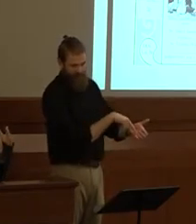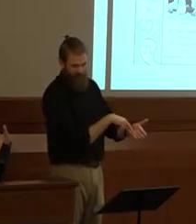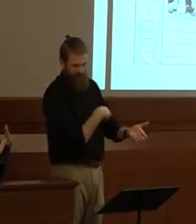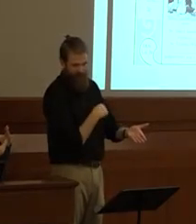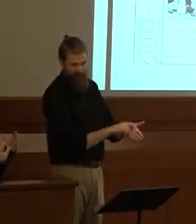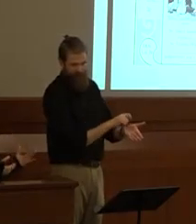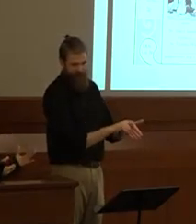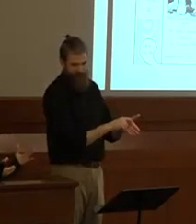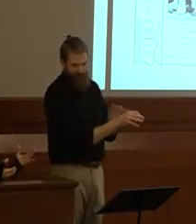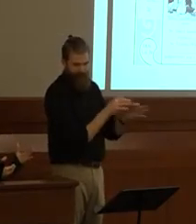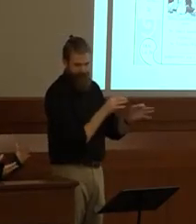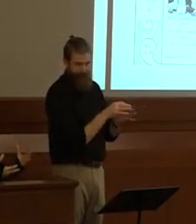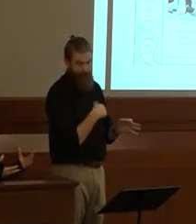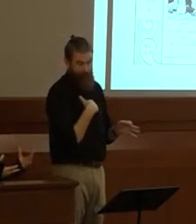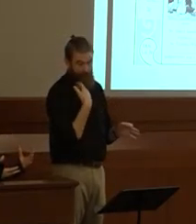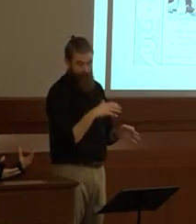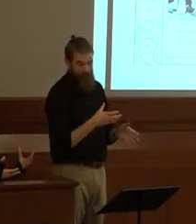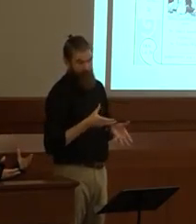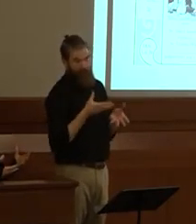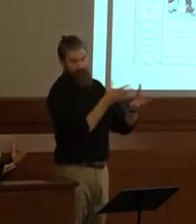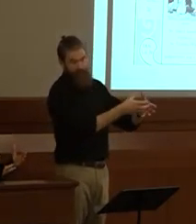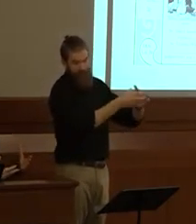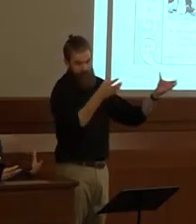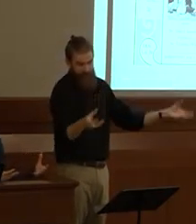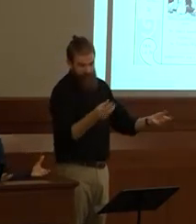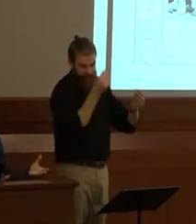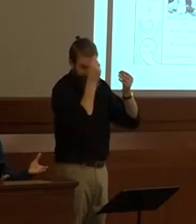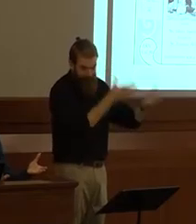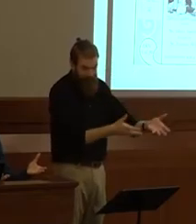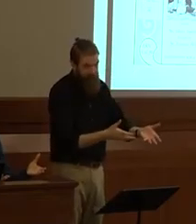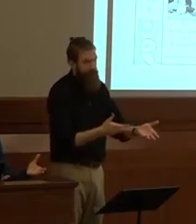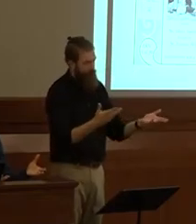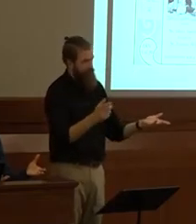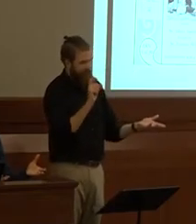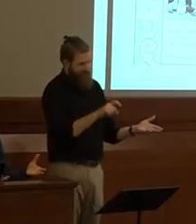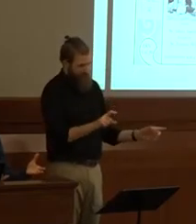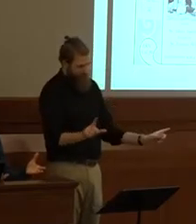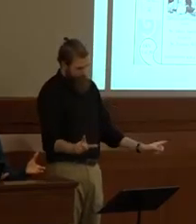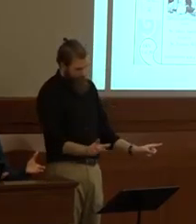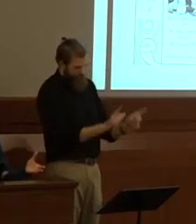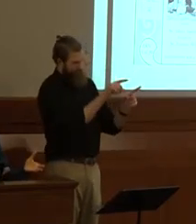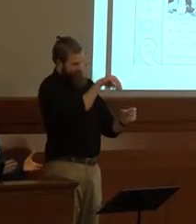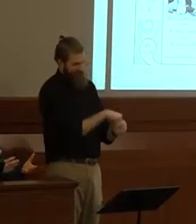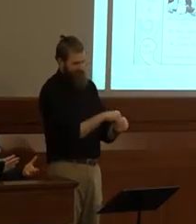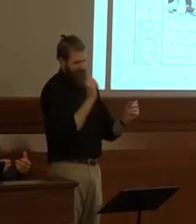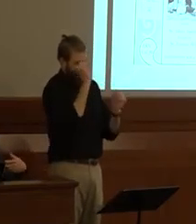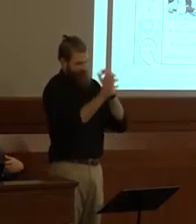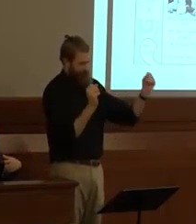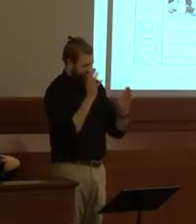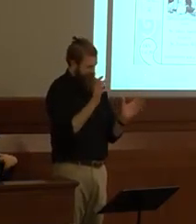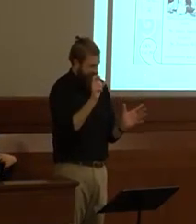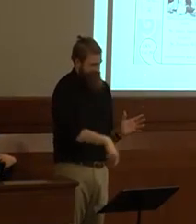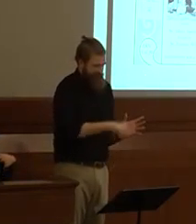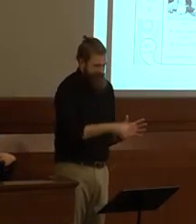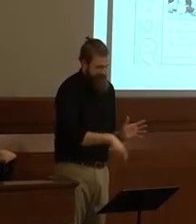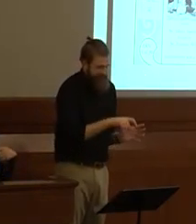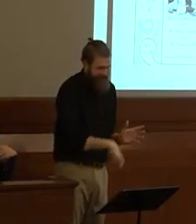obviously liturgy in sign language is a huge gift to the church that not only deaf